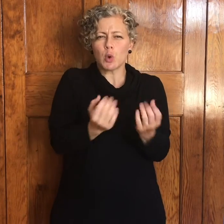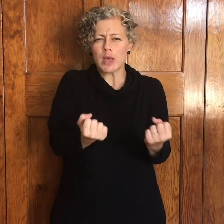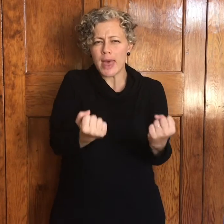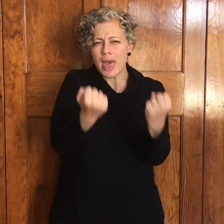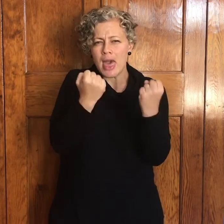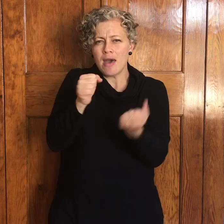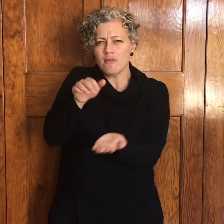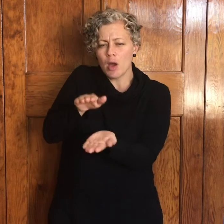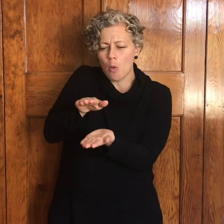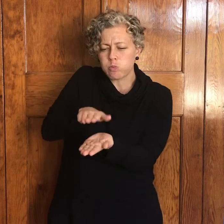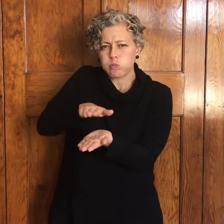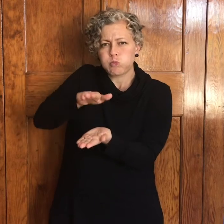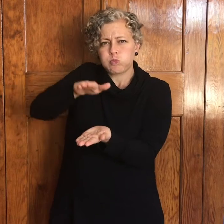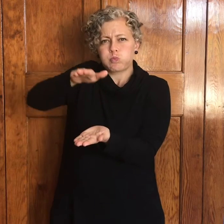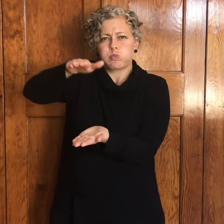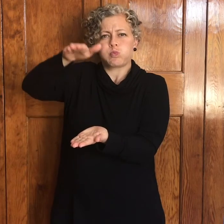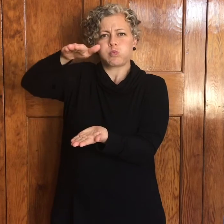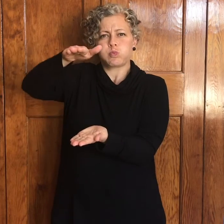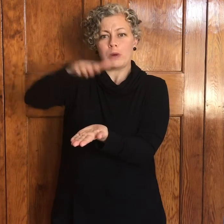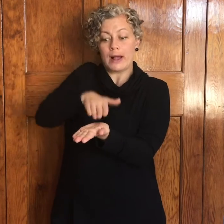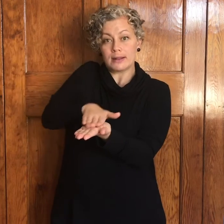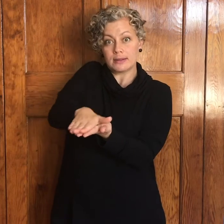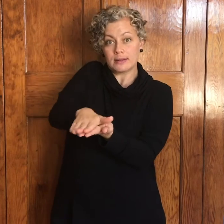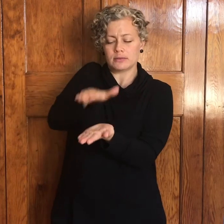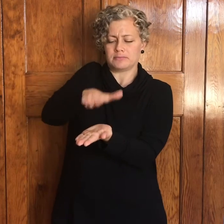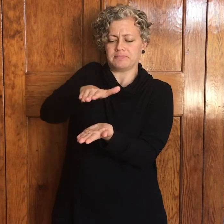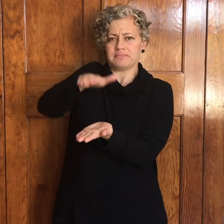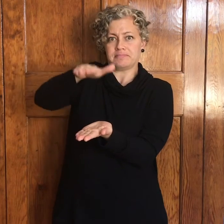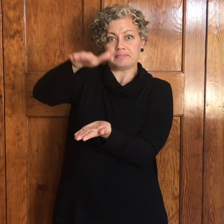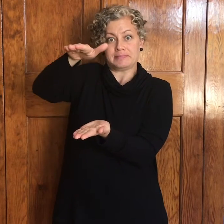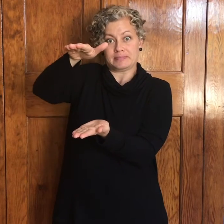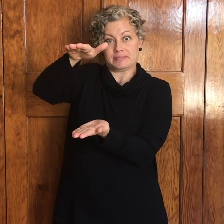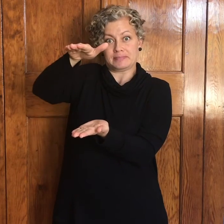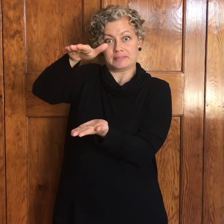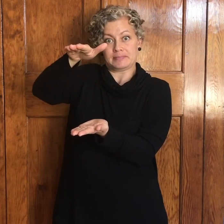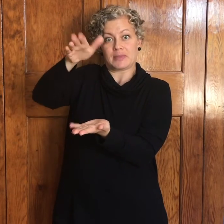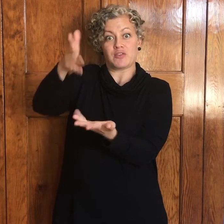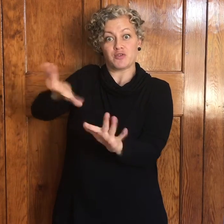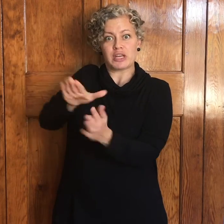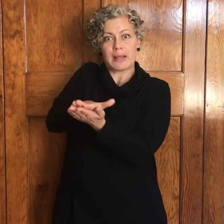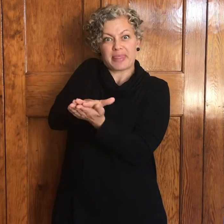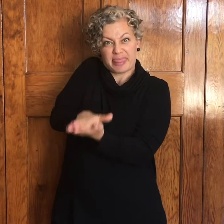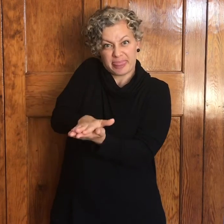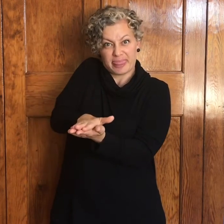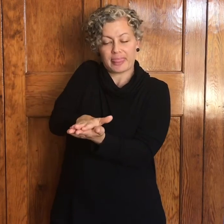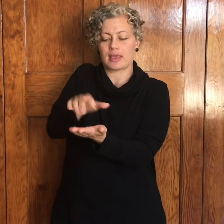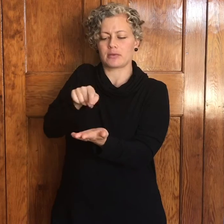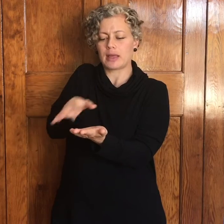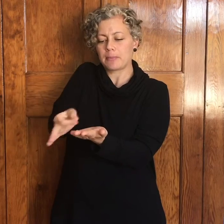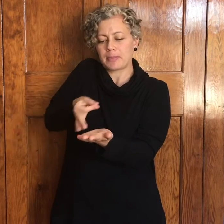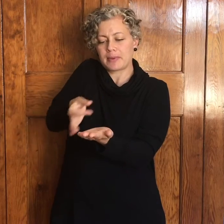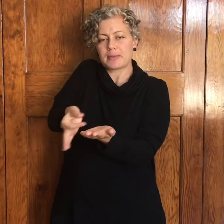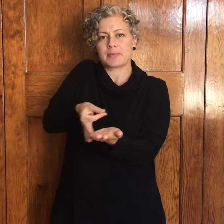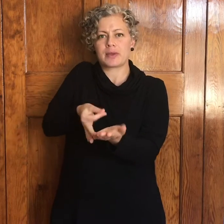and stick them between 2 pieces of glass. This is also a great way